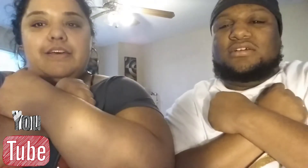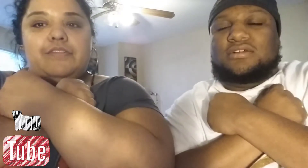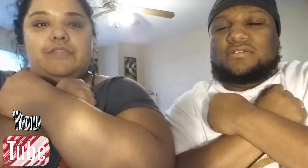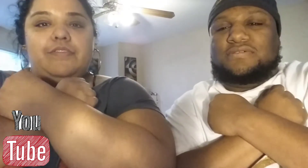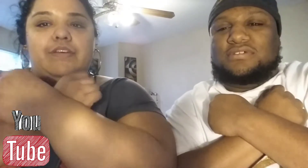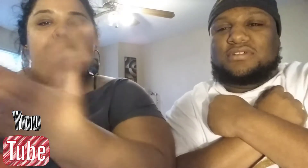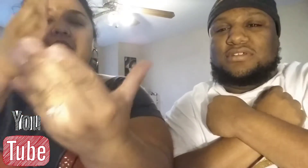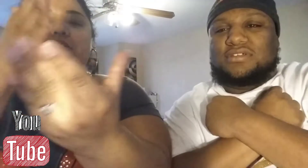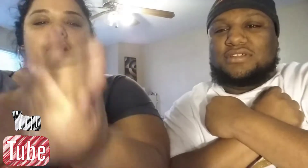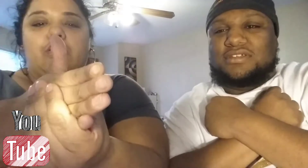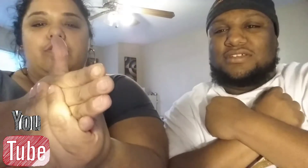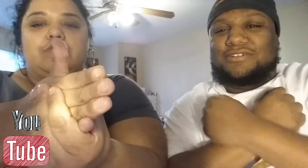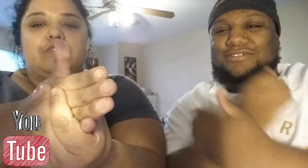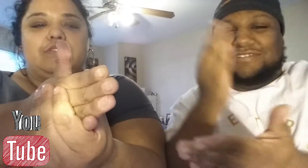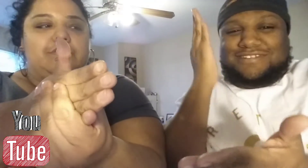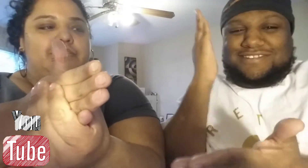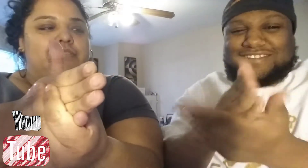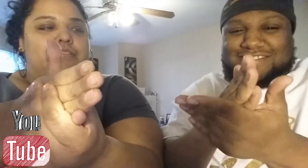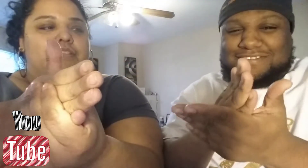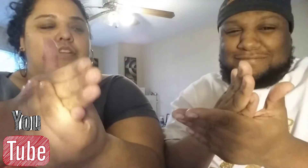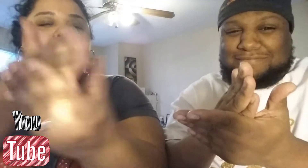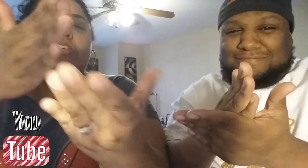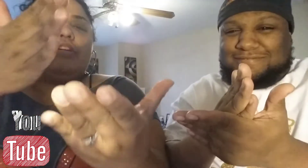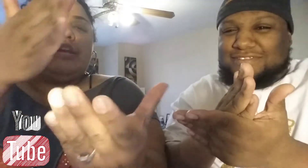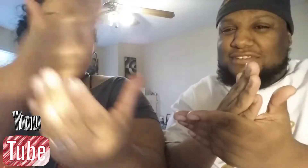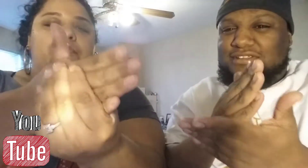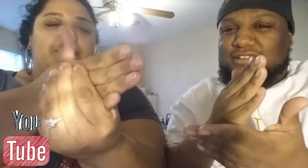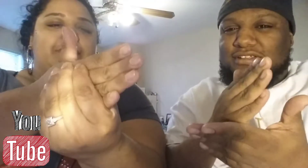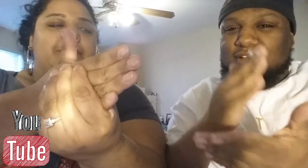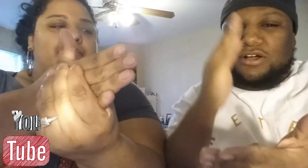love tacos. No, you're going to cup it. Oh.